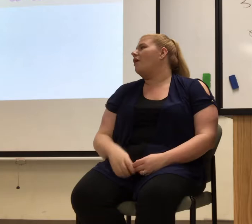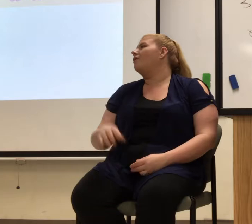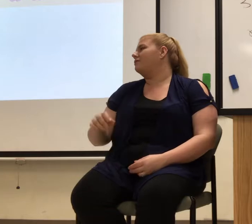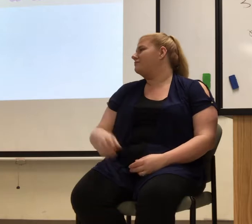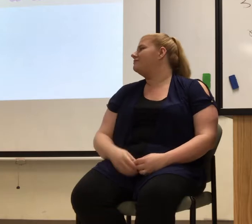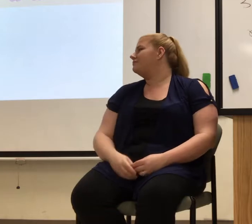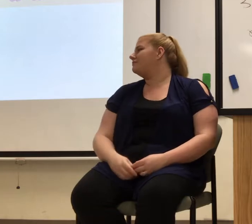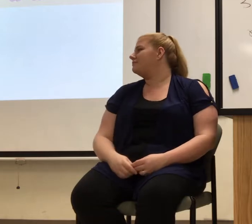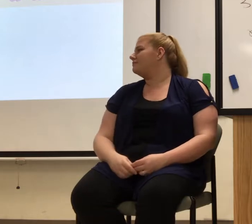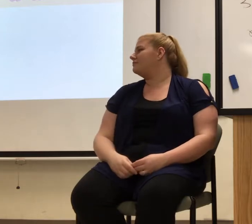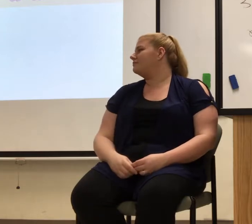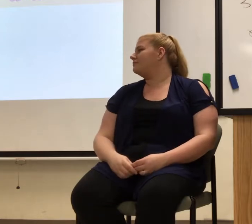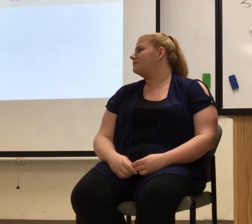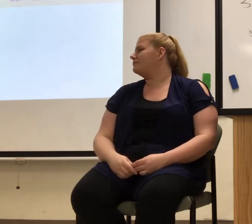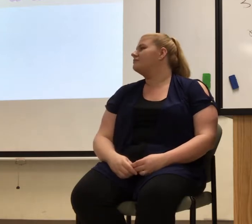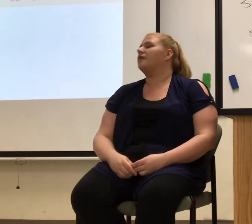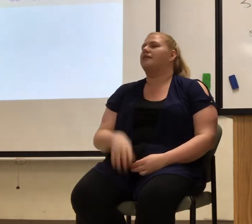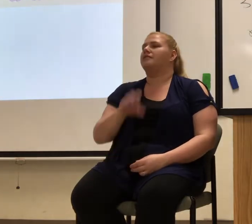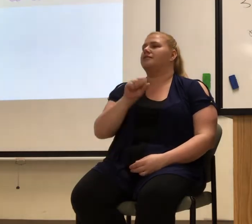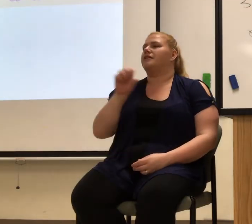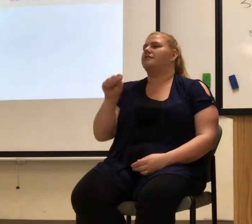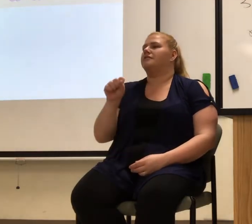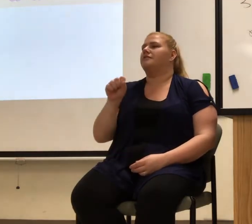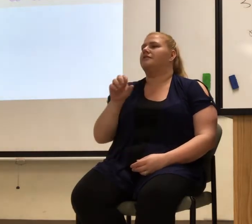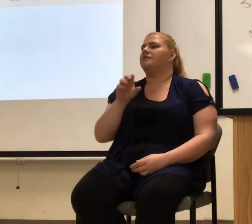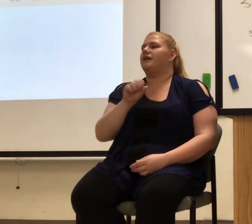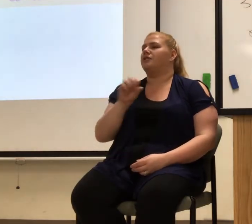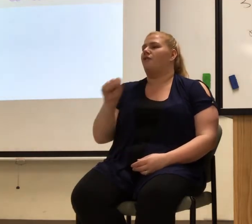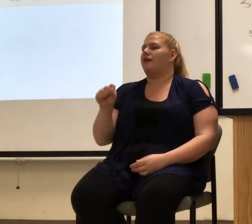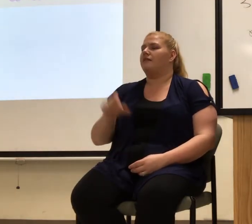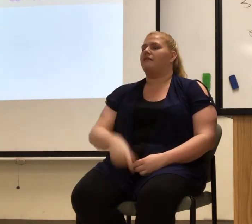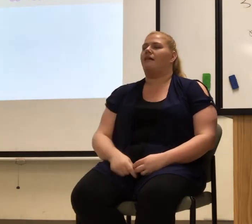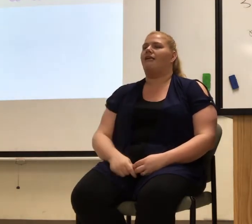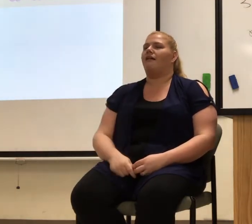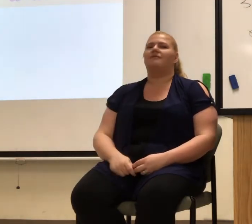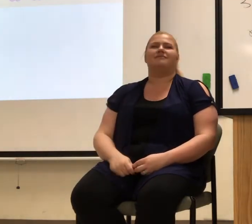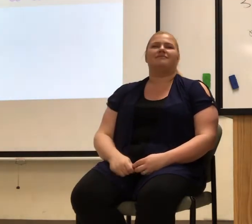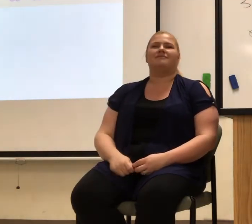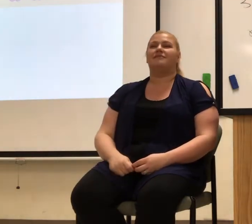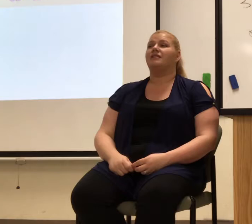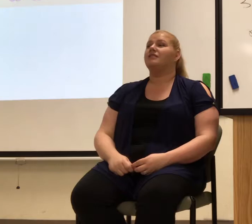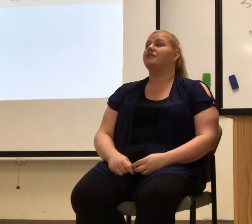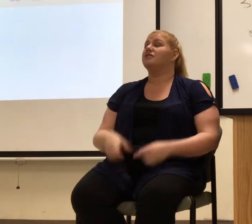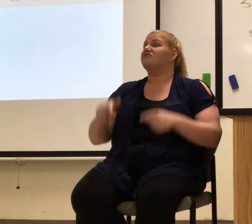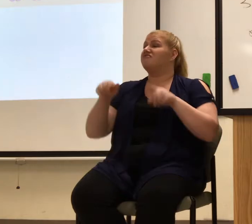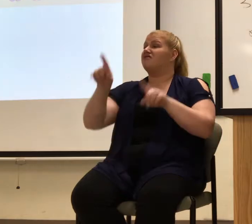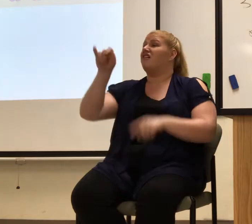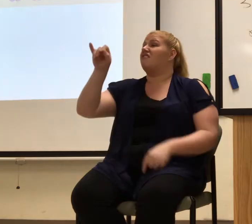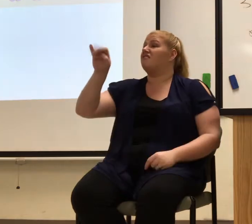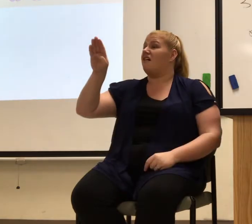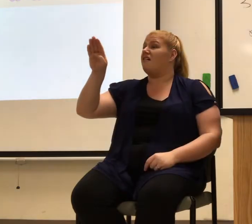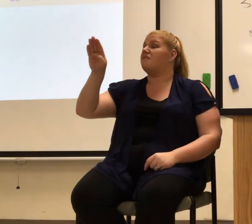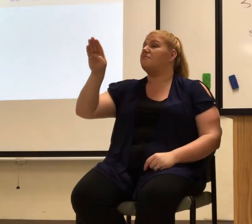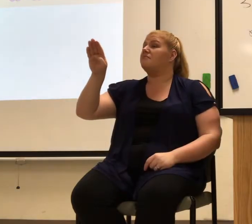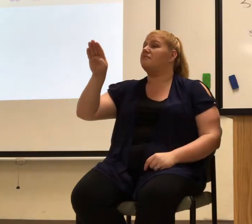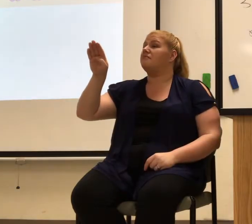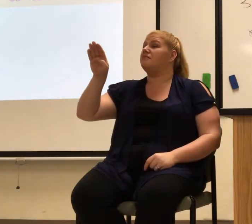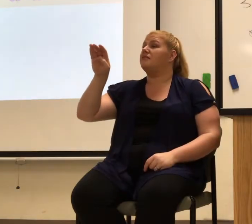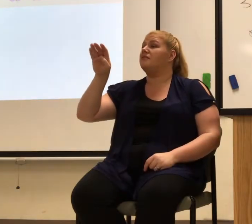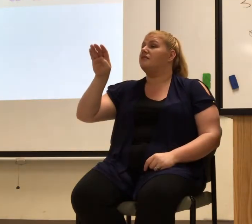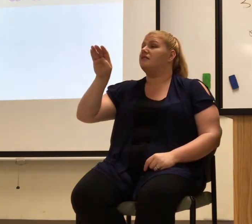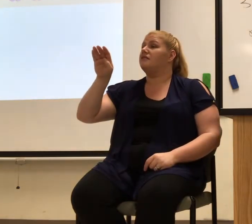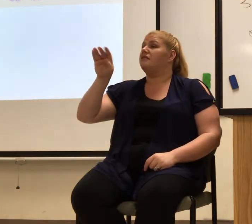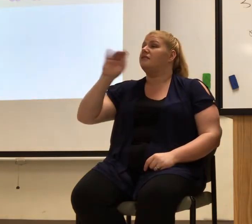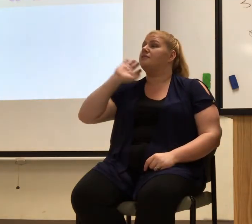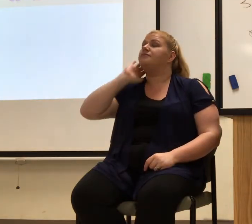So that's the disulfide bond there in red. They're strong bonds. When you work with proteins in the lab, you have to break those bonds if you want to run them on a